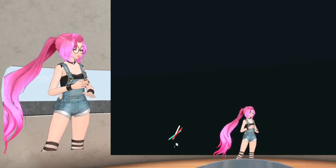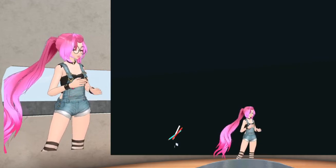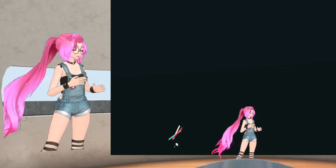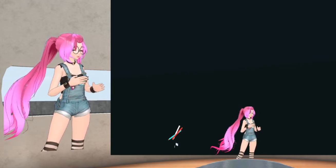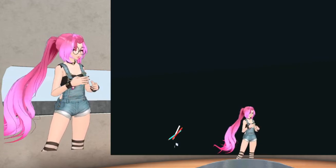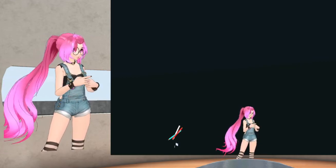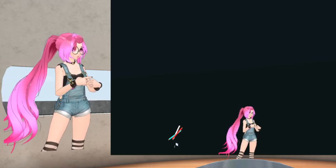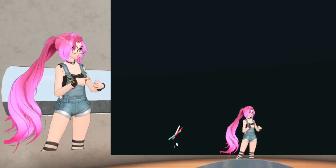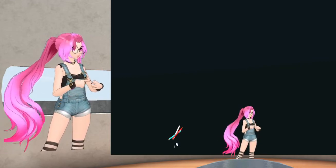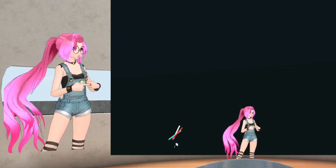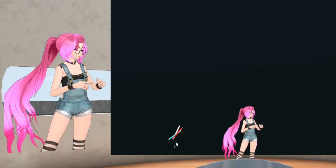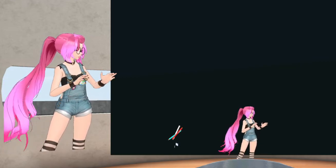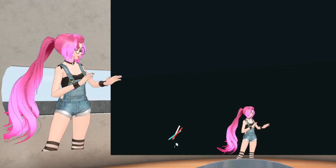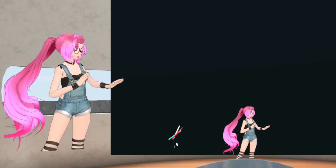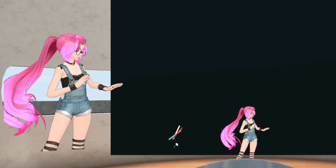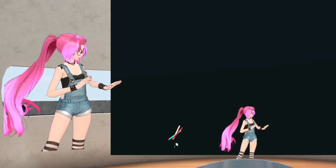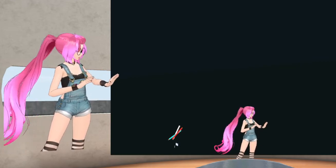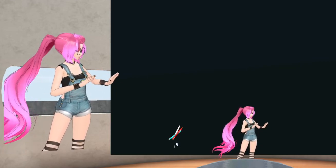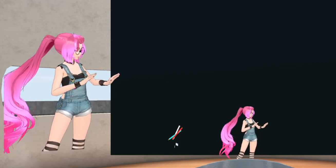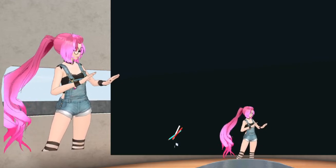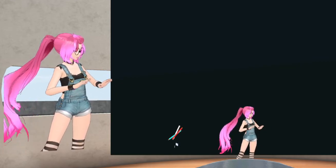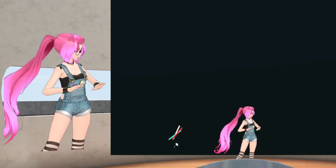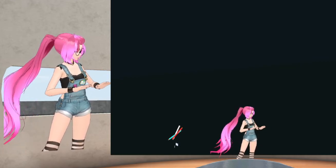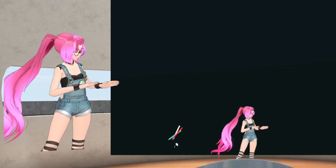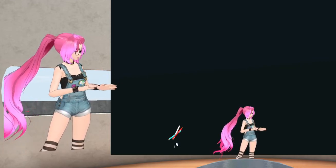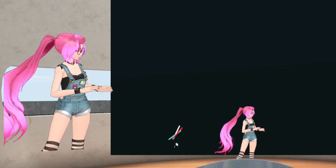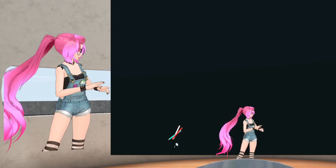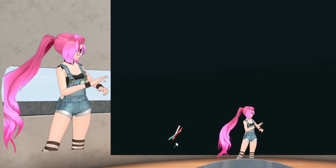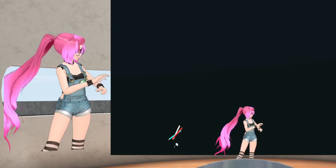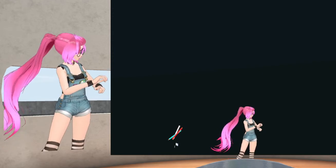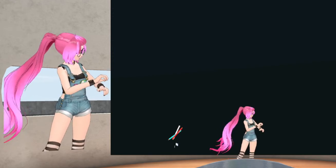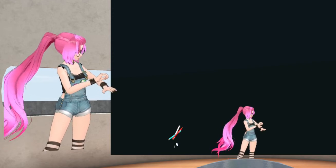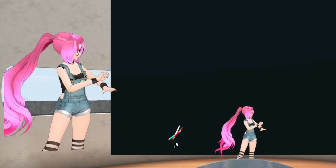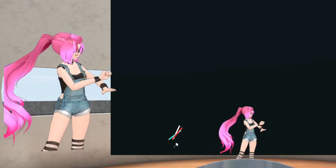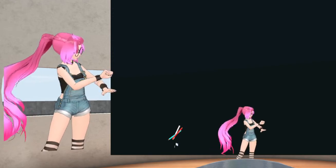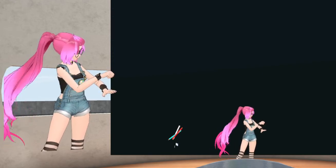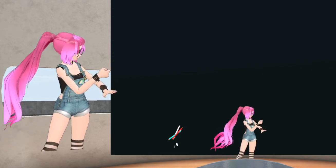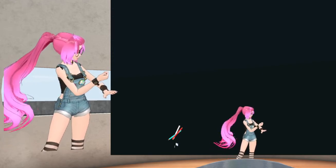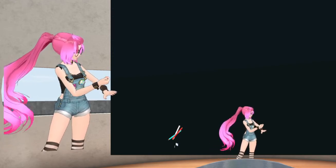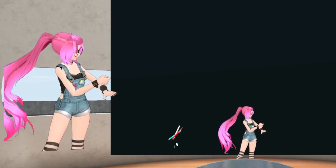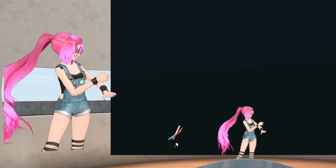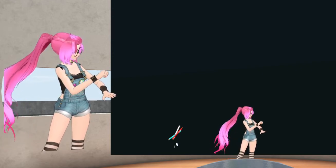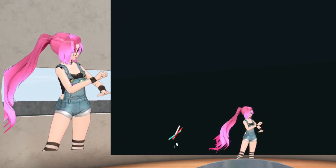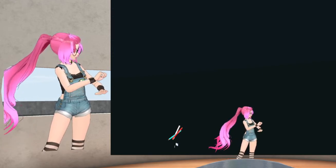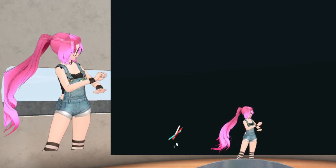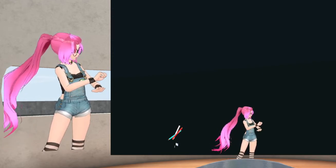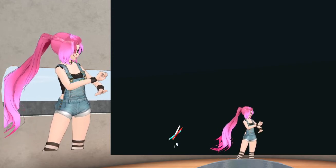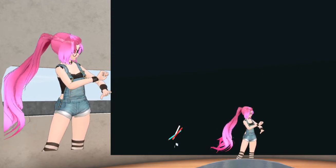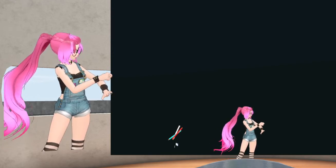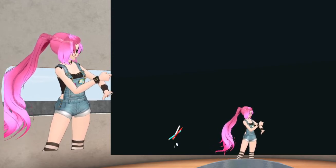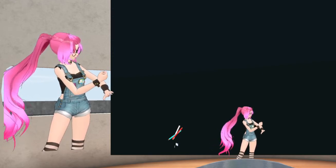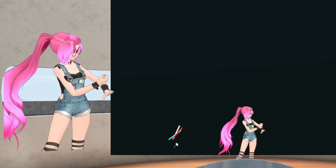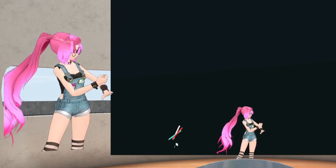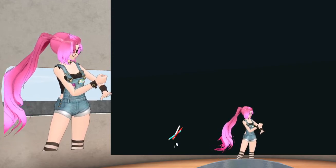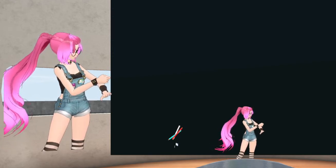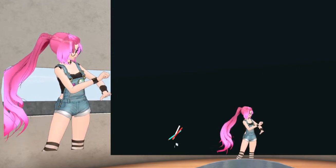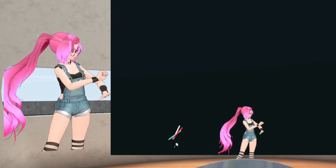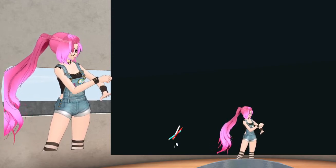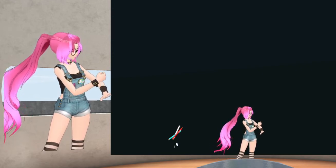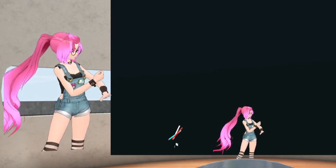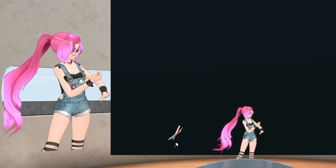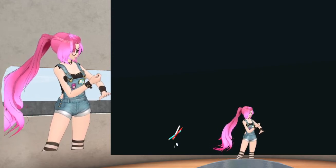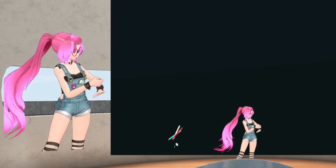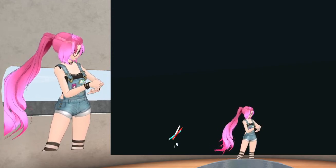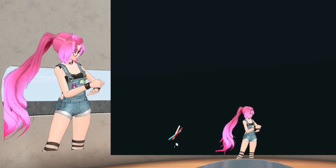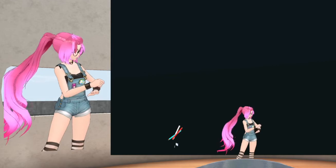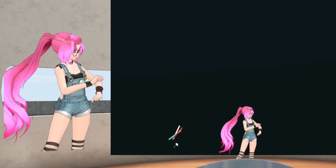want to say that. But if you have if you're signing, it's okay to just stick. If it's is it comfortable for you to sign that with your right hand?